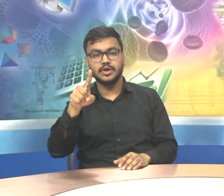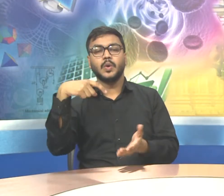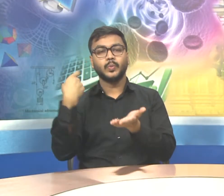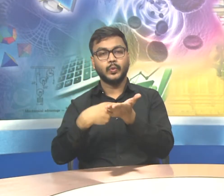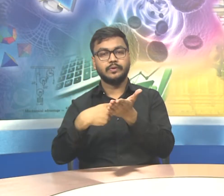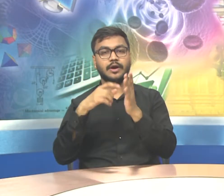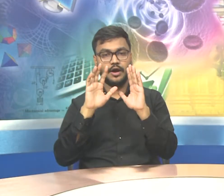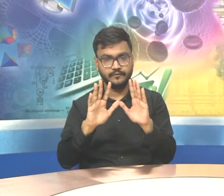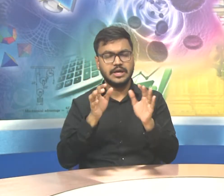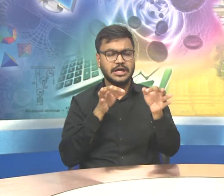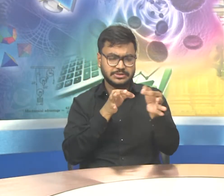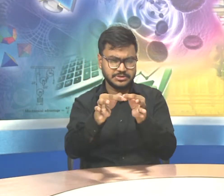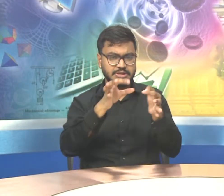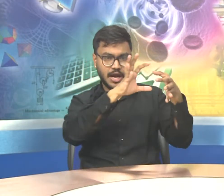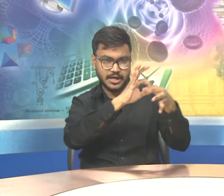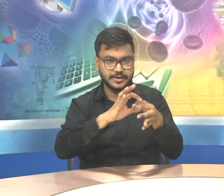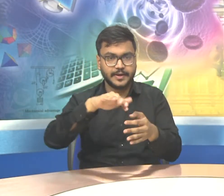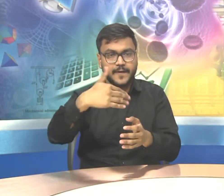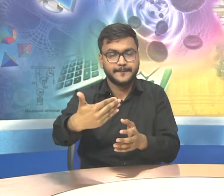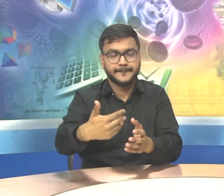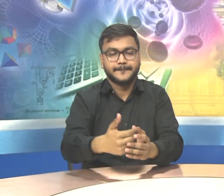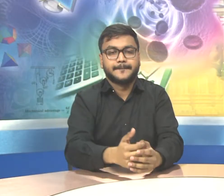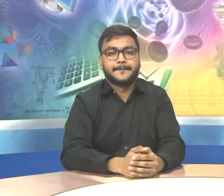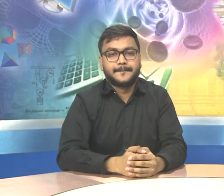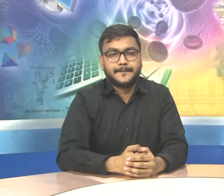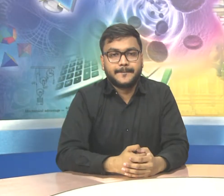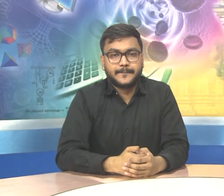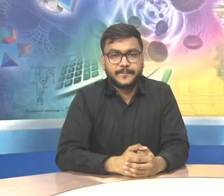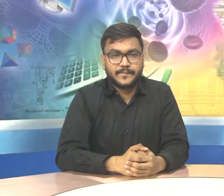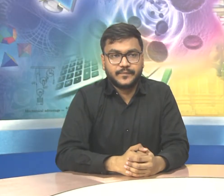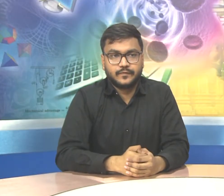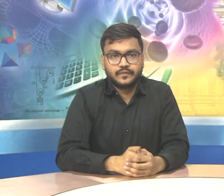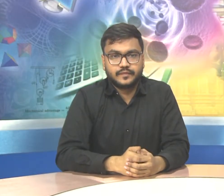plus 1 equal 101.